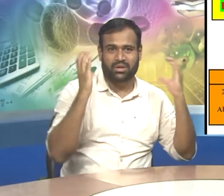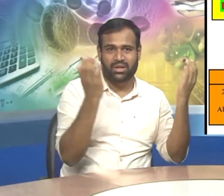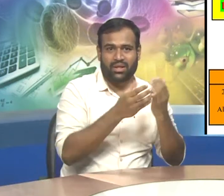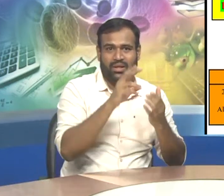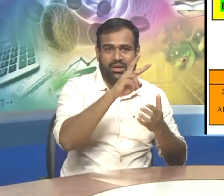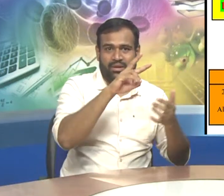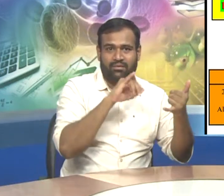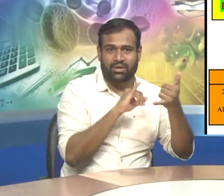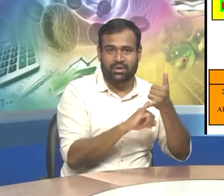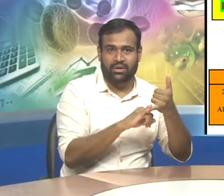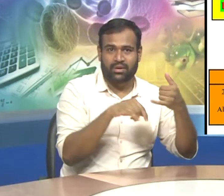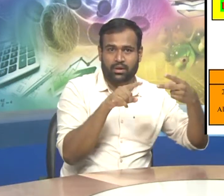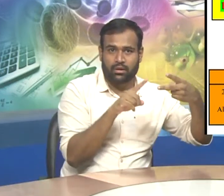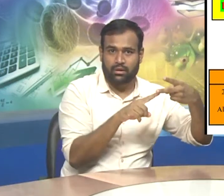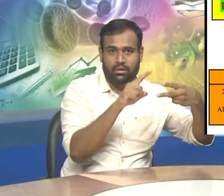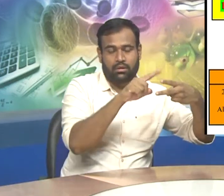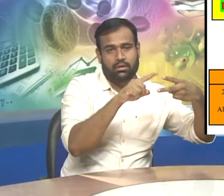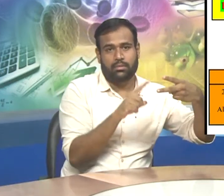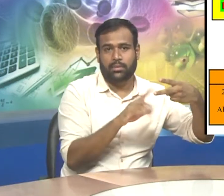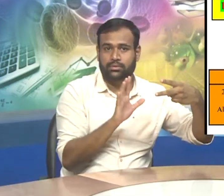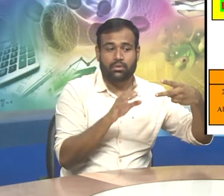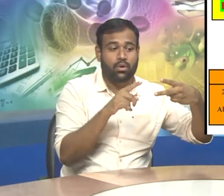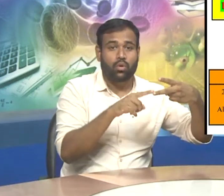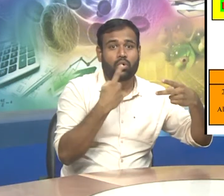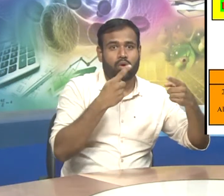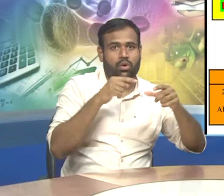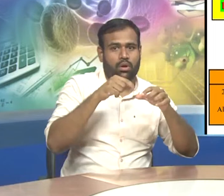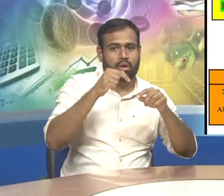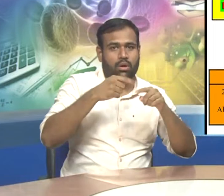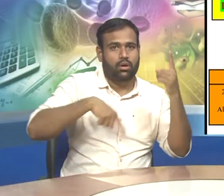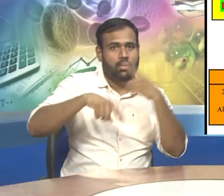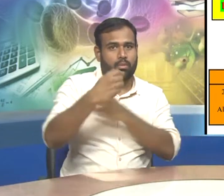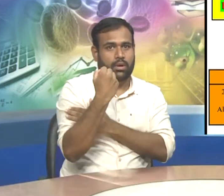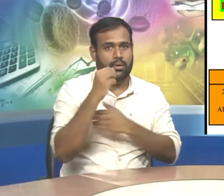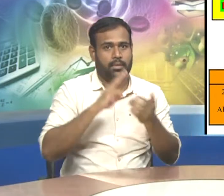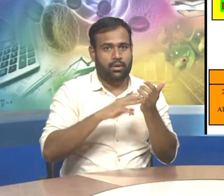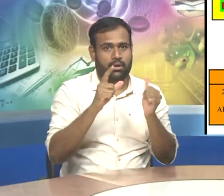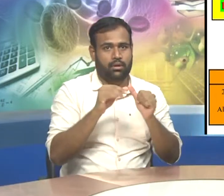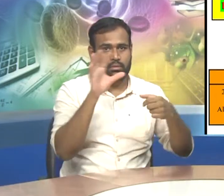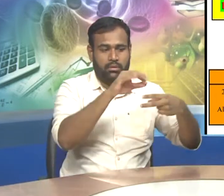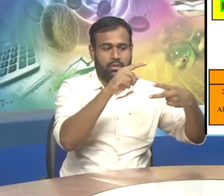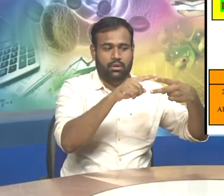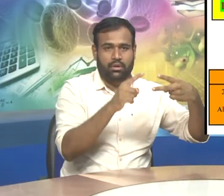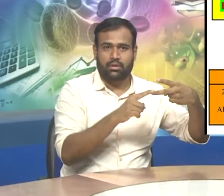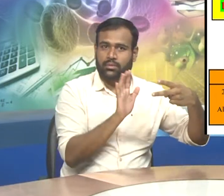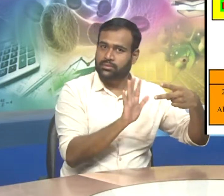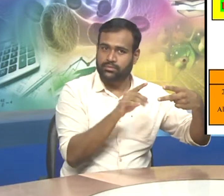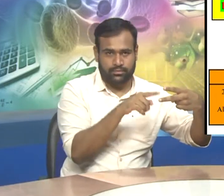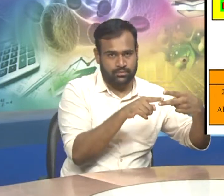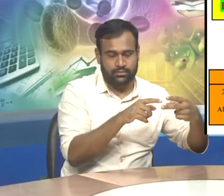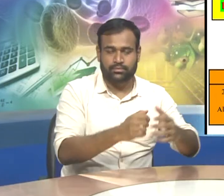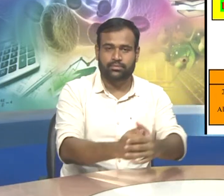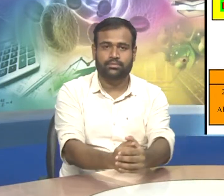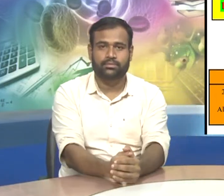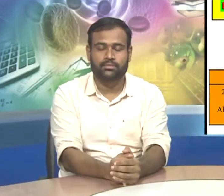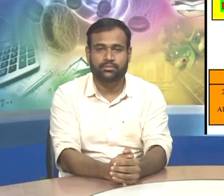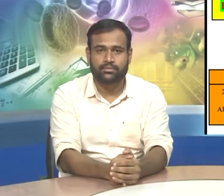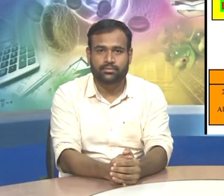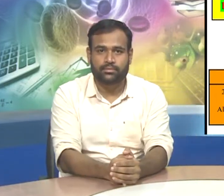government. The first is unicameralism and the second is bicameralism. In unicameralism, you can see